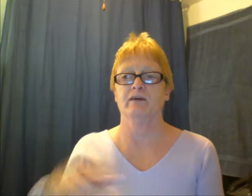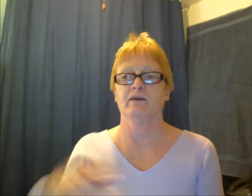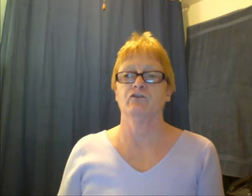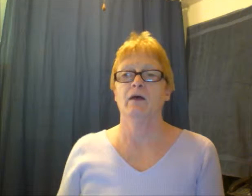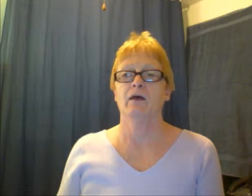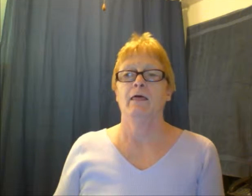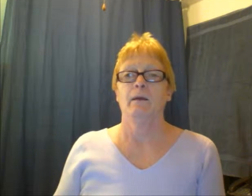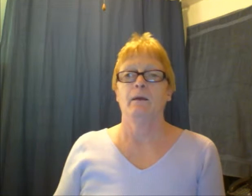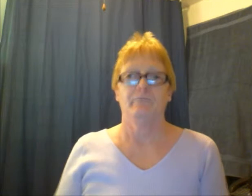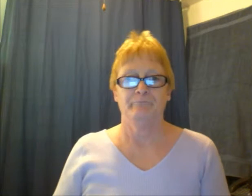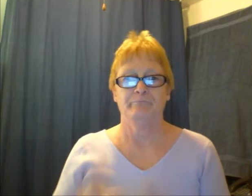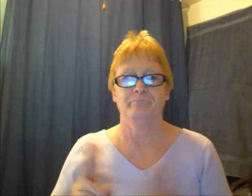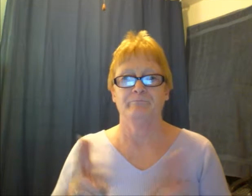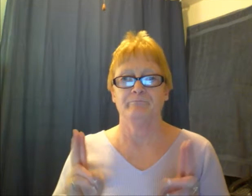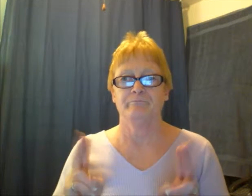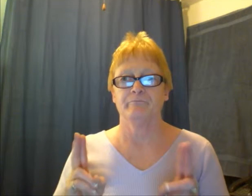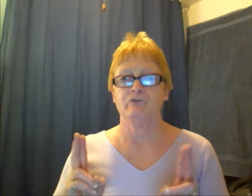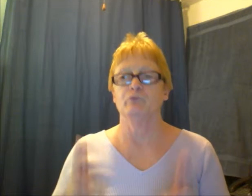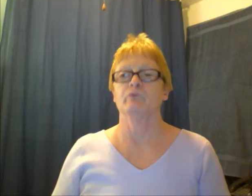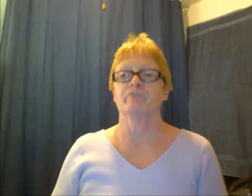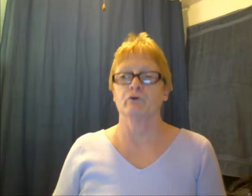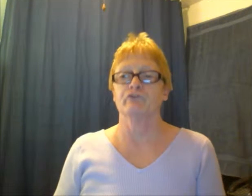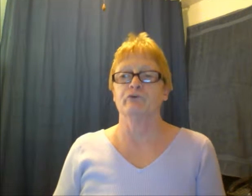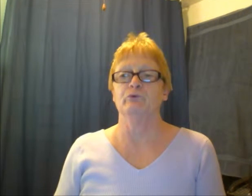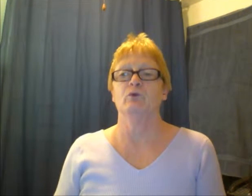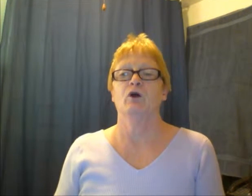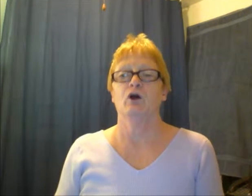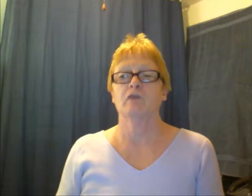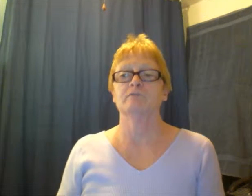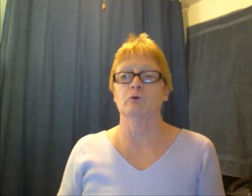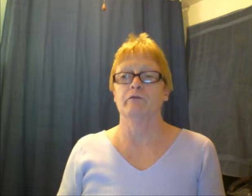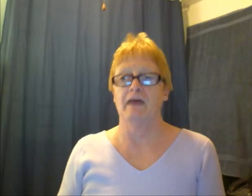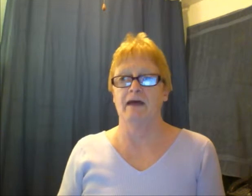space you refer to for that